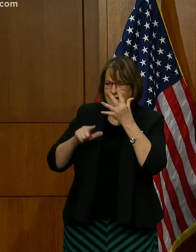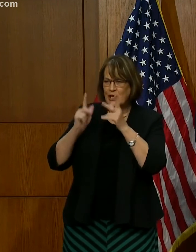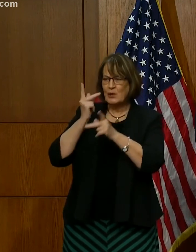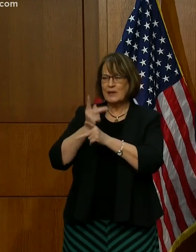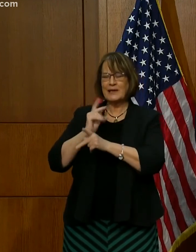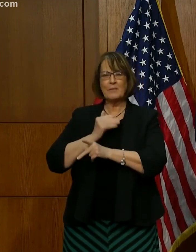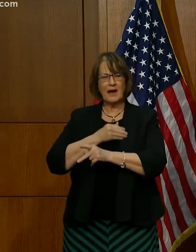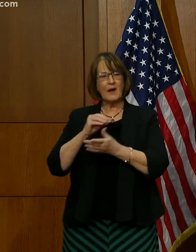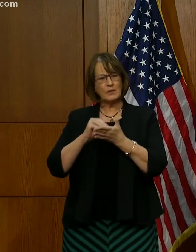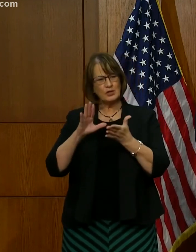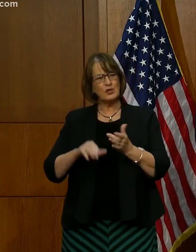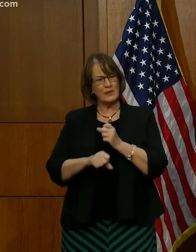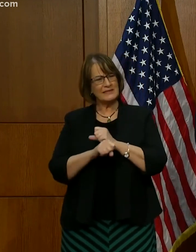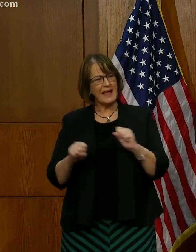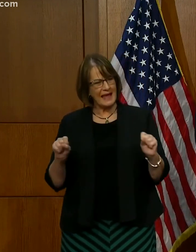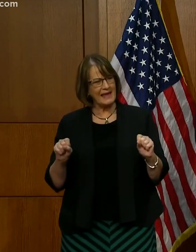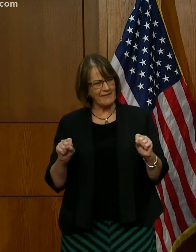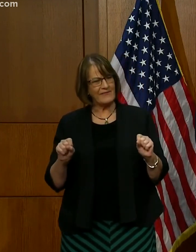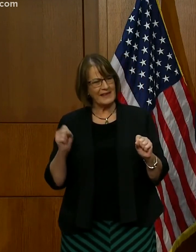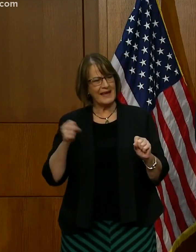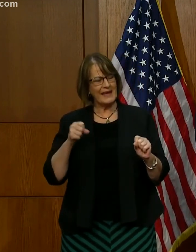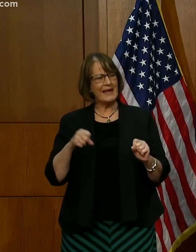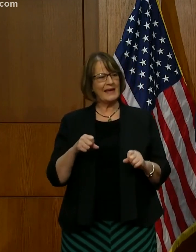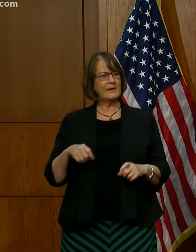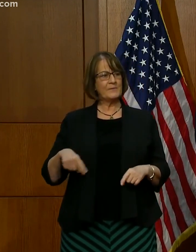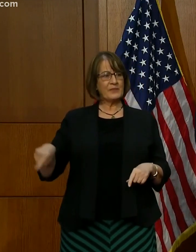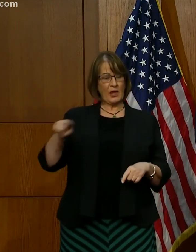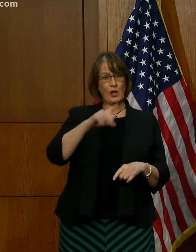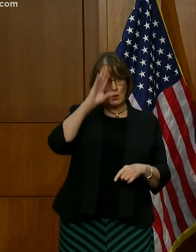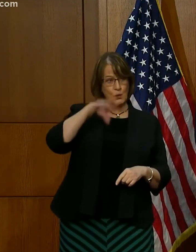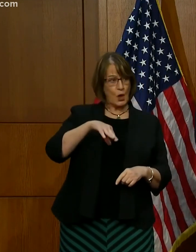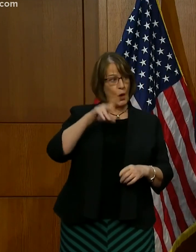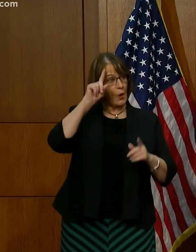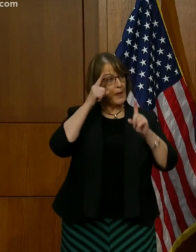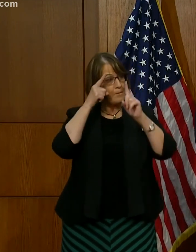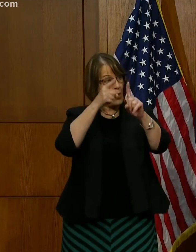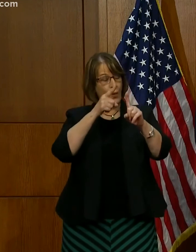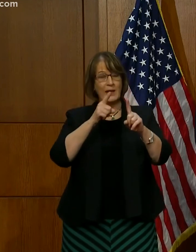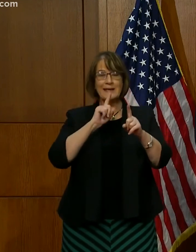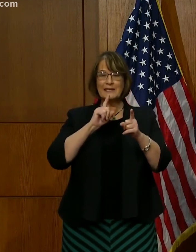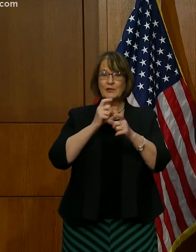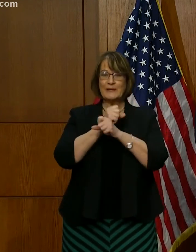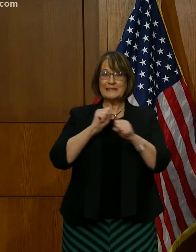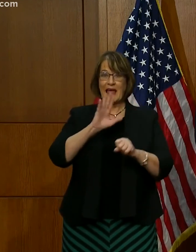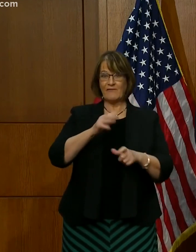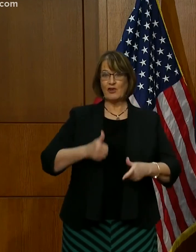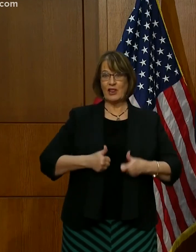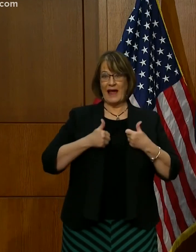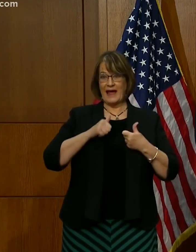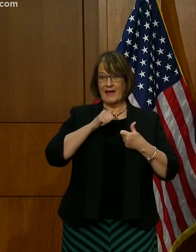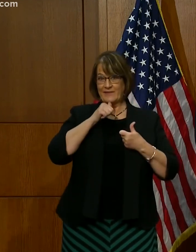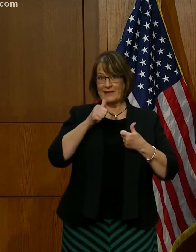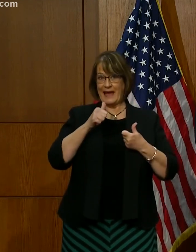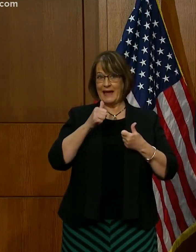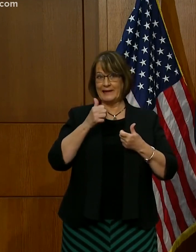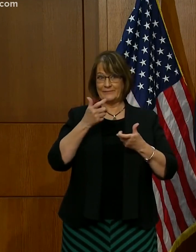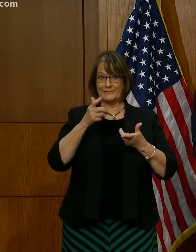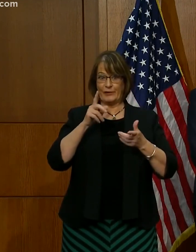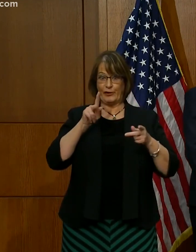safe. At least you know that the purpose is to save your life and not take it. I encourage